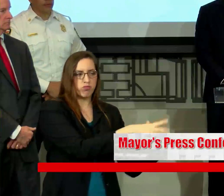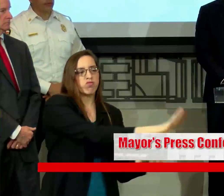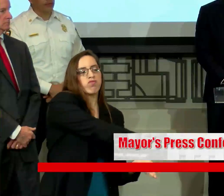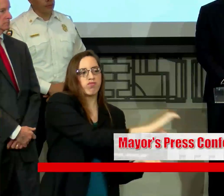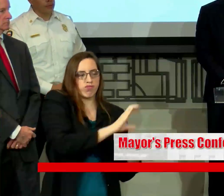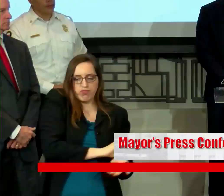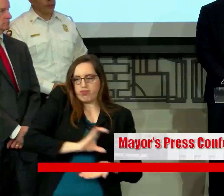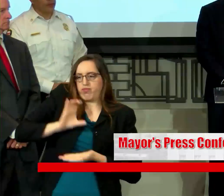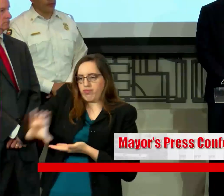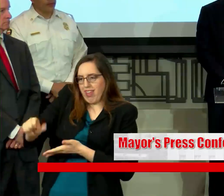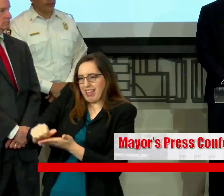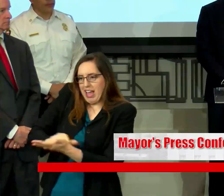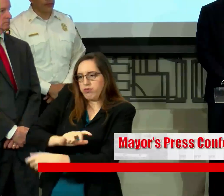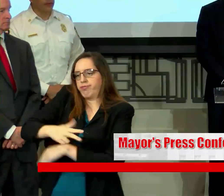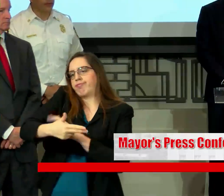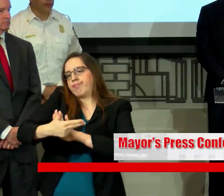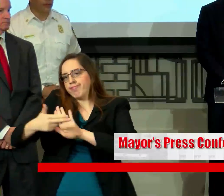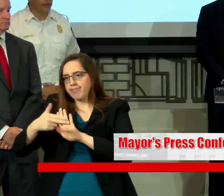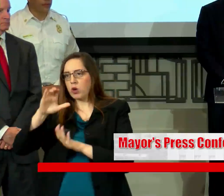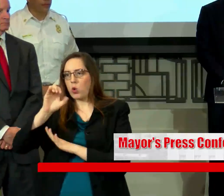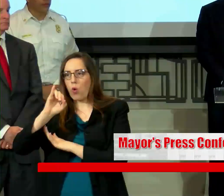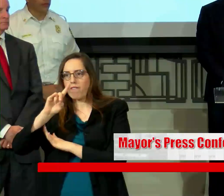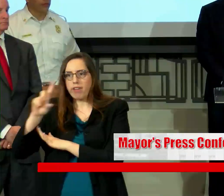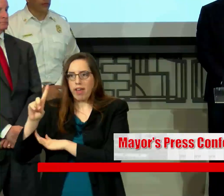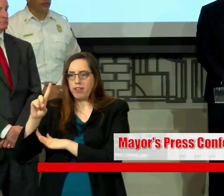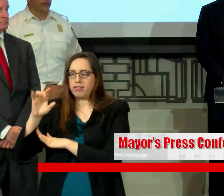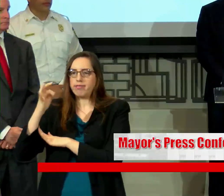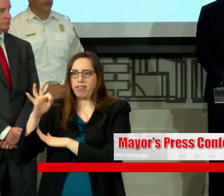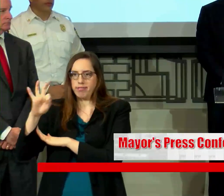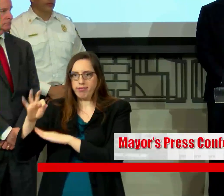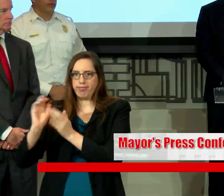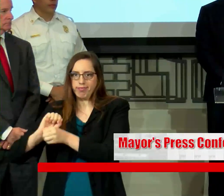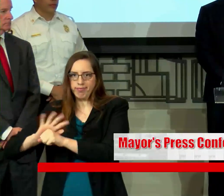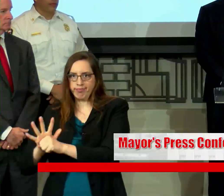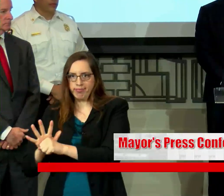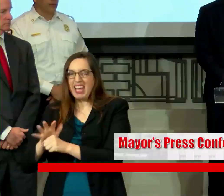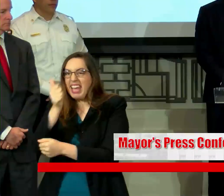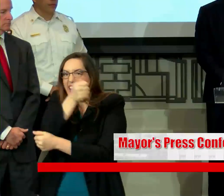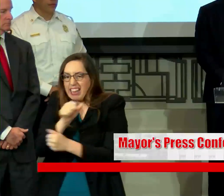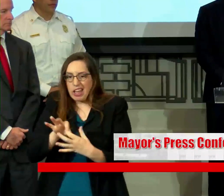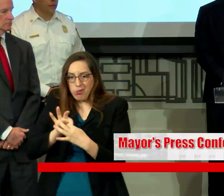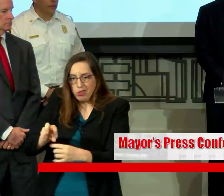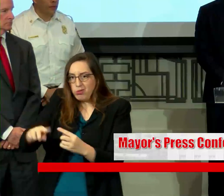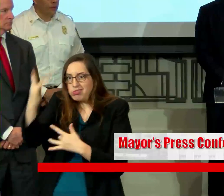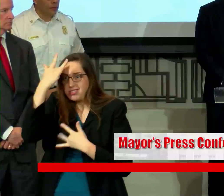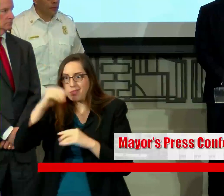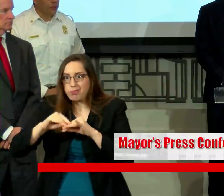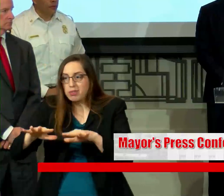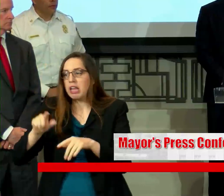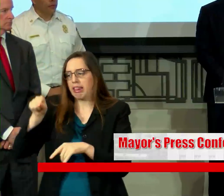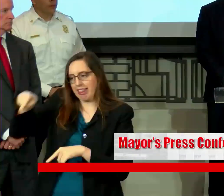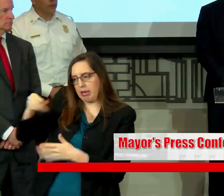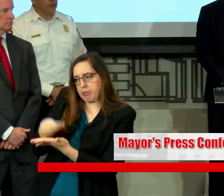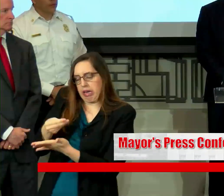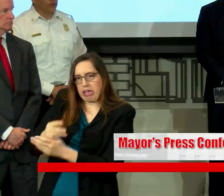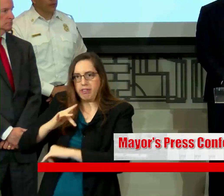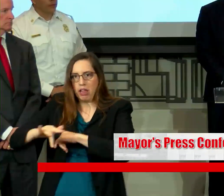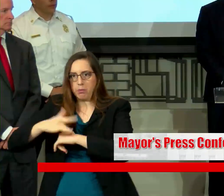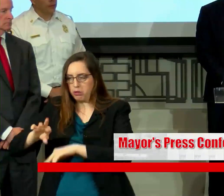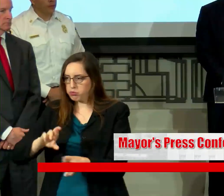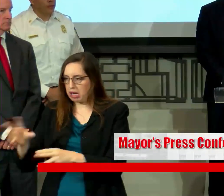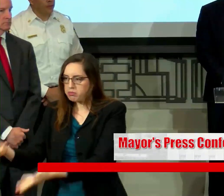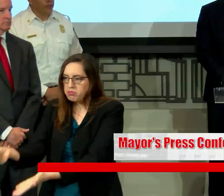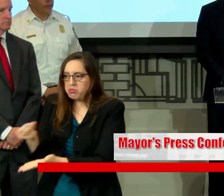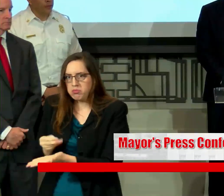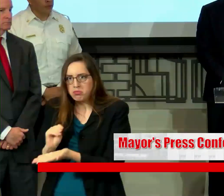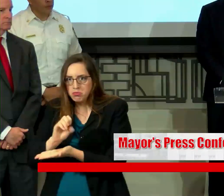COVID-19 account. So anything that's COVID-19 related will be how those dollars can be used, and we believe all of those dollars will be